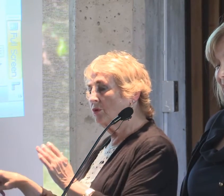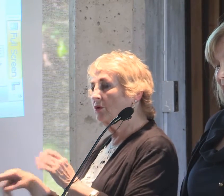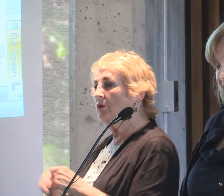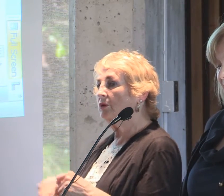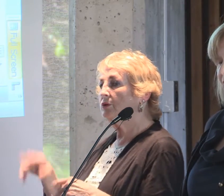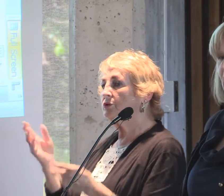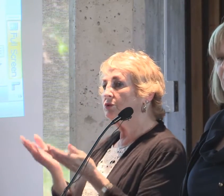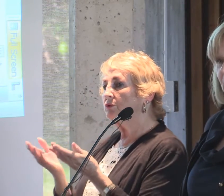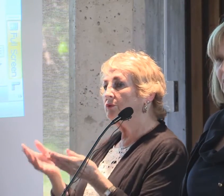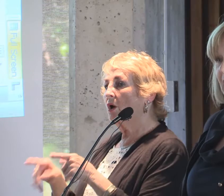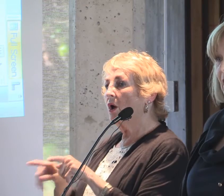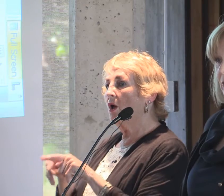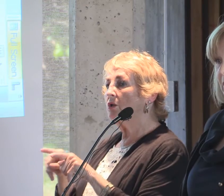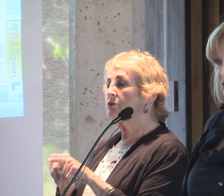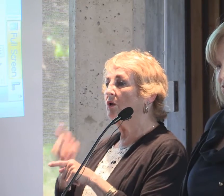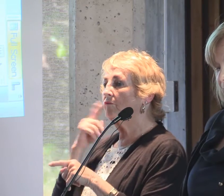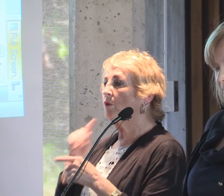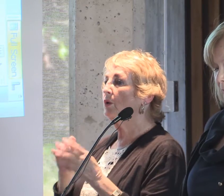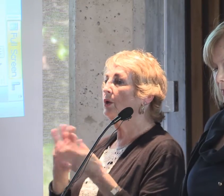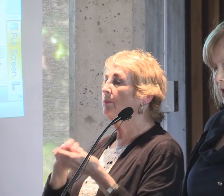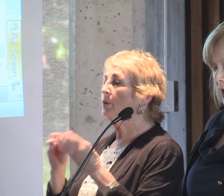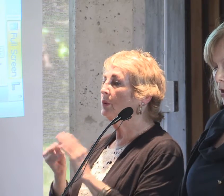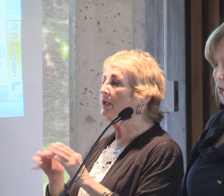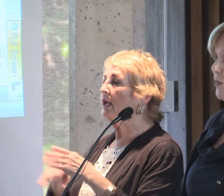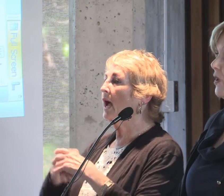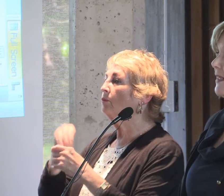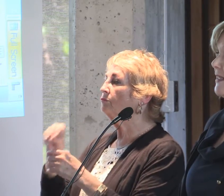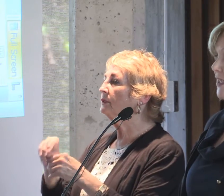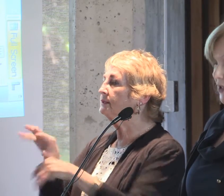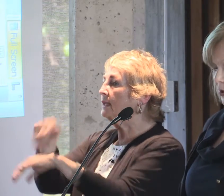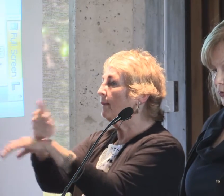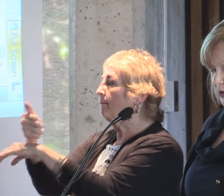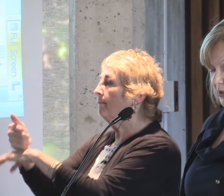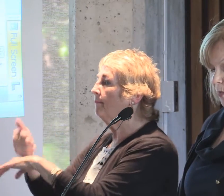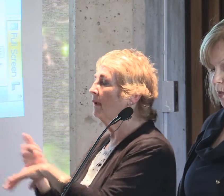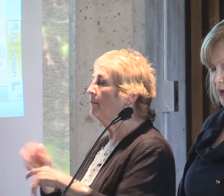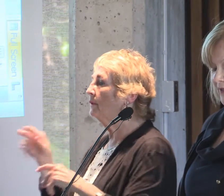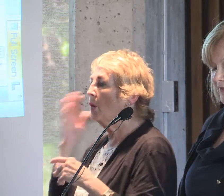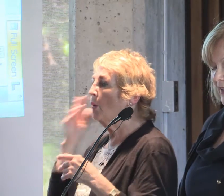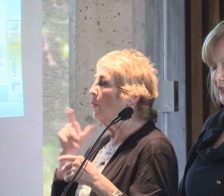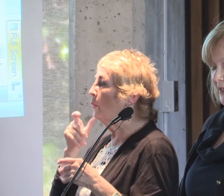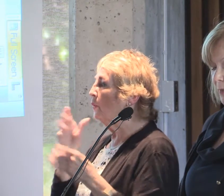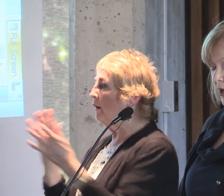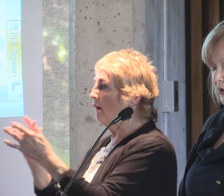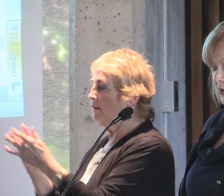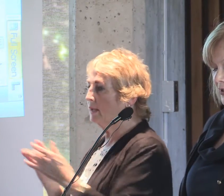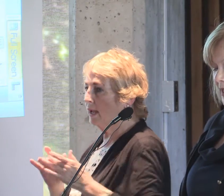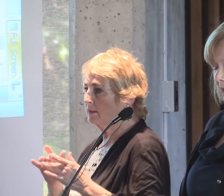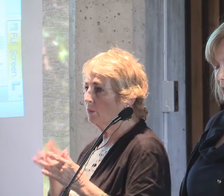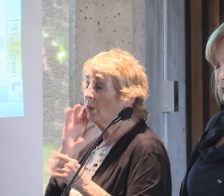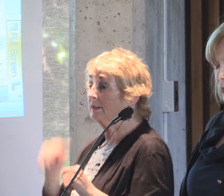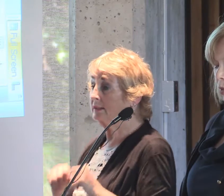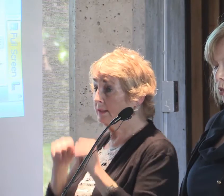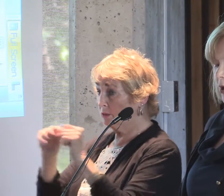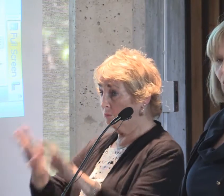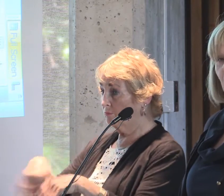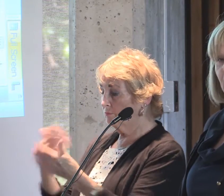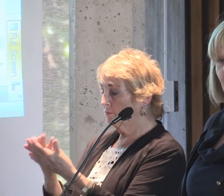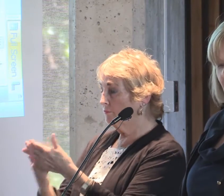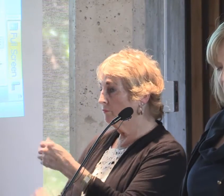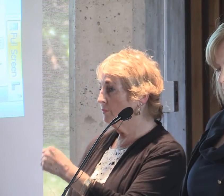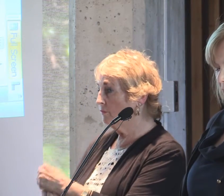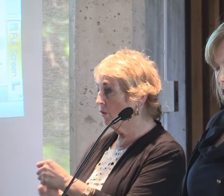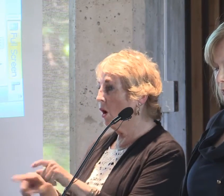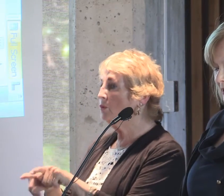and extensive community outreach. We will continue to support and fund these partners, and we will work